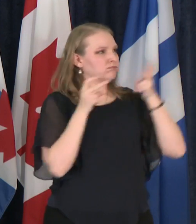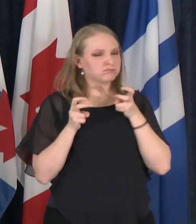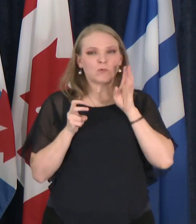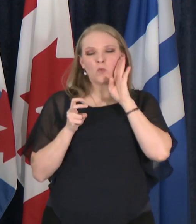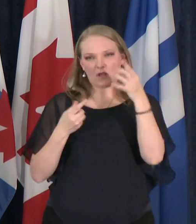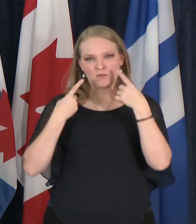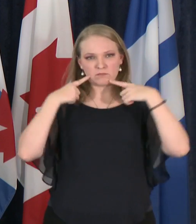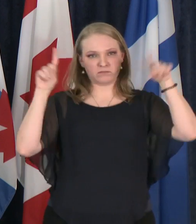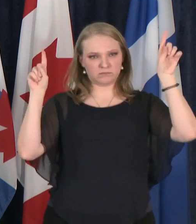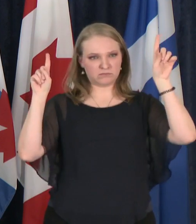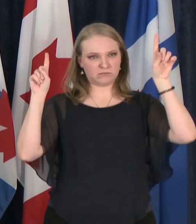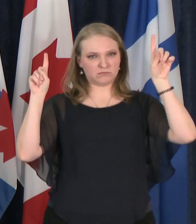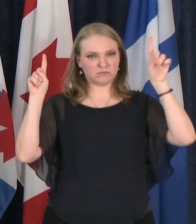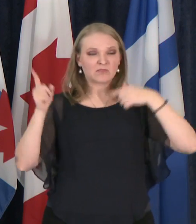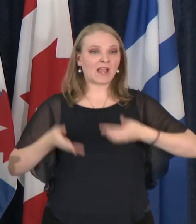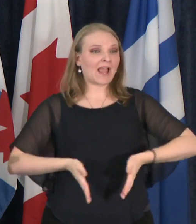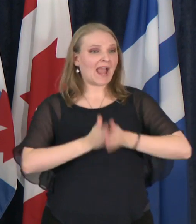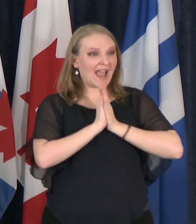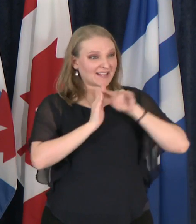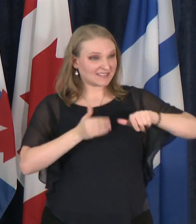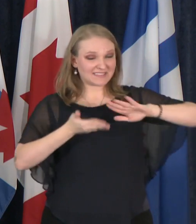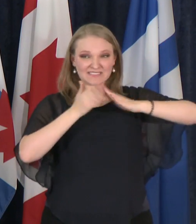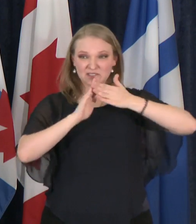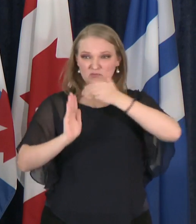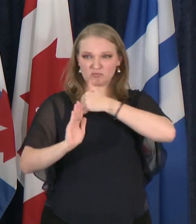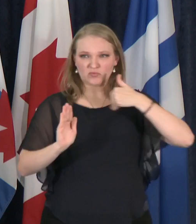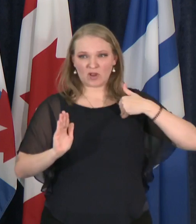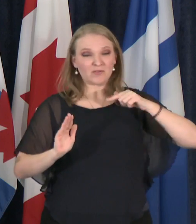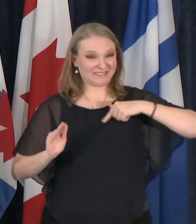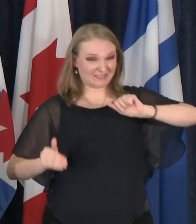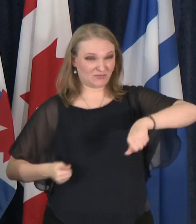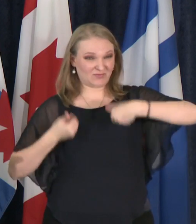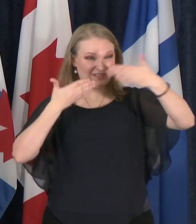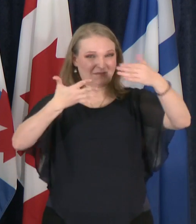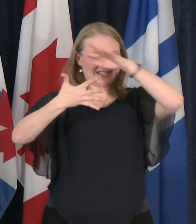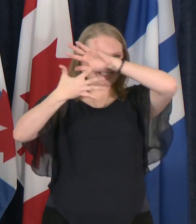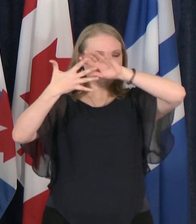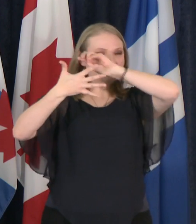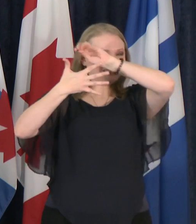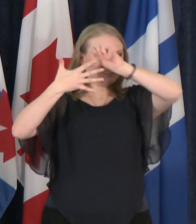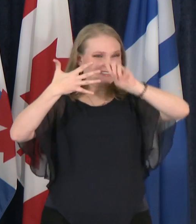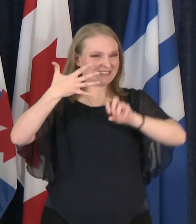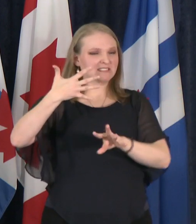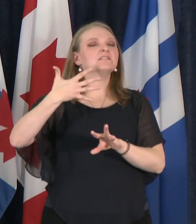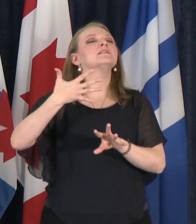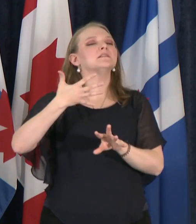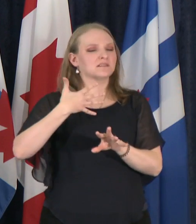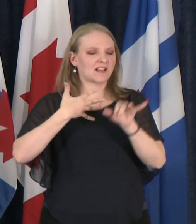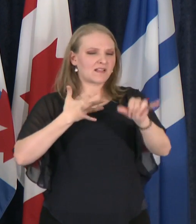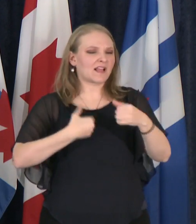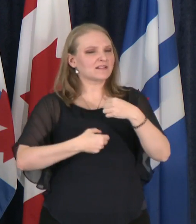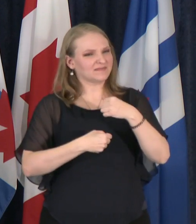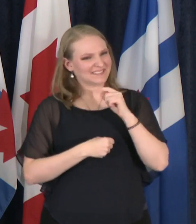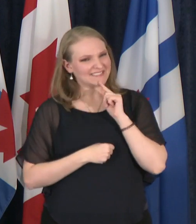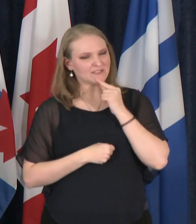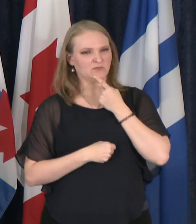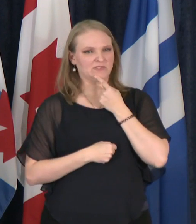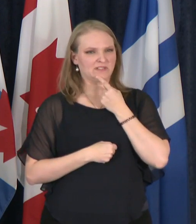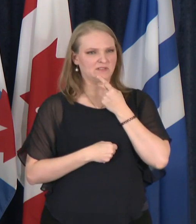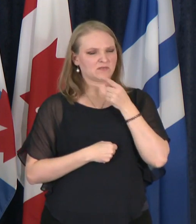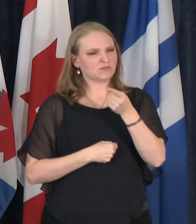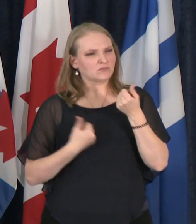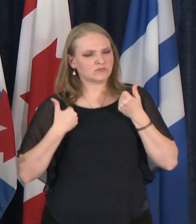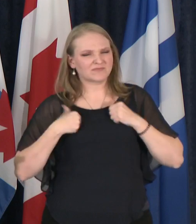our city to take these recommendations seriously and make every possible